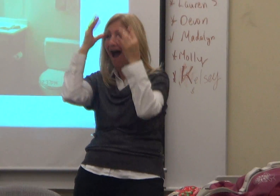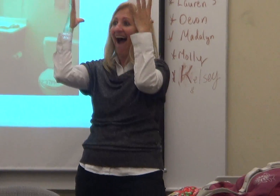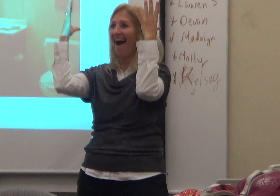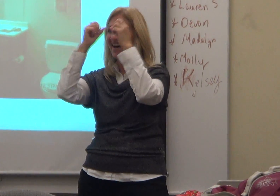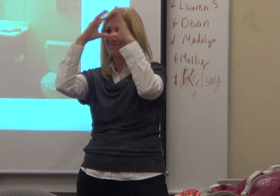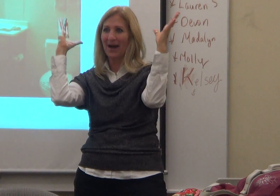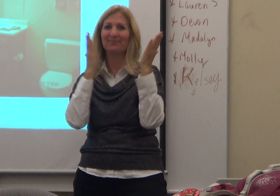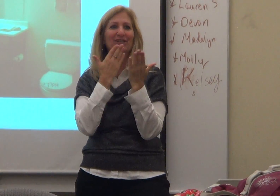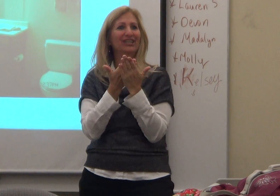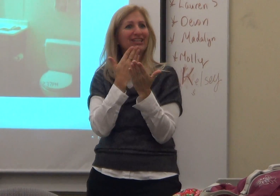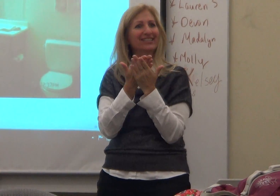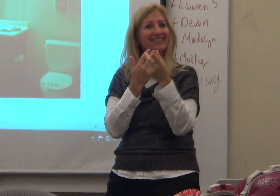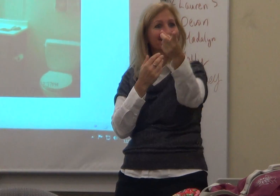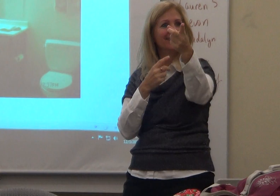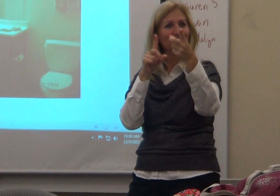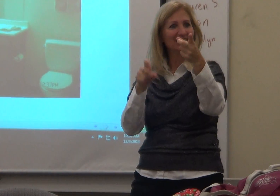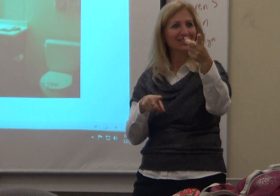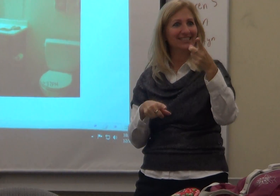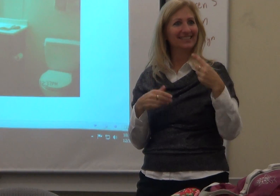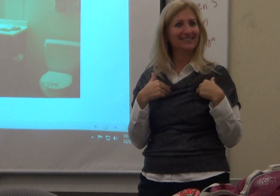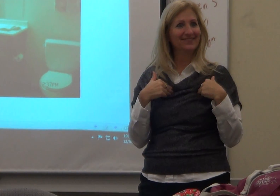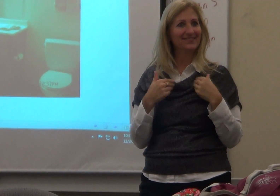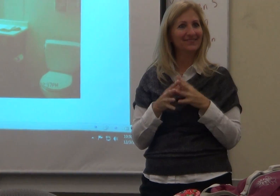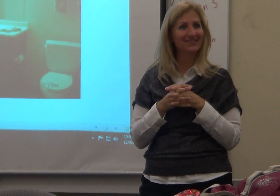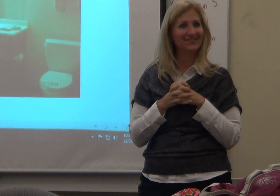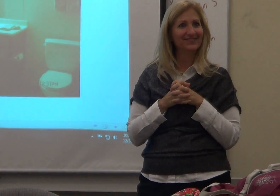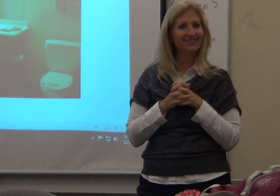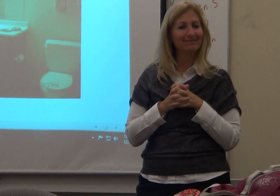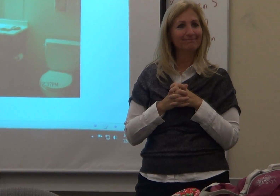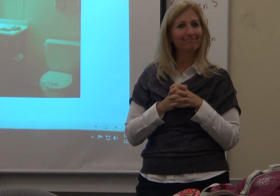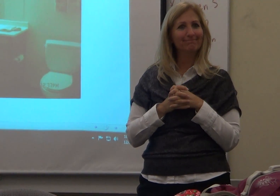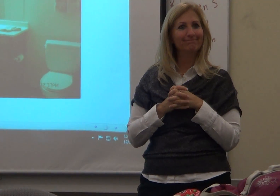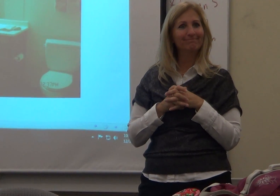yeah. Good for all of you guys to think about, imagine, understand. Did you have a question?